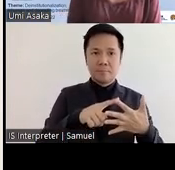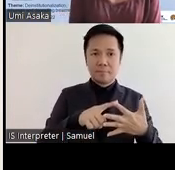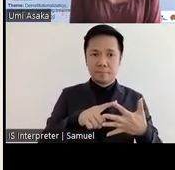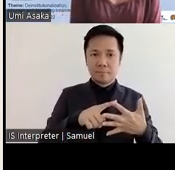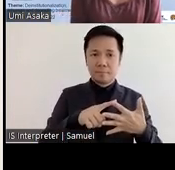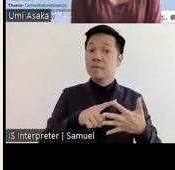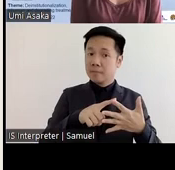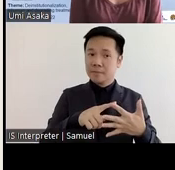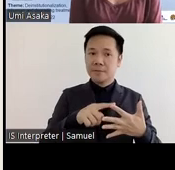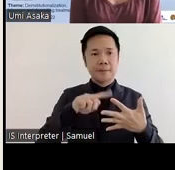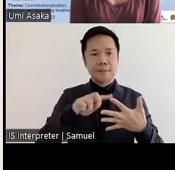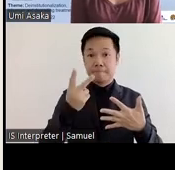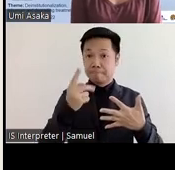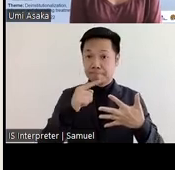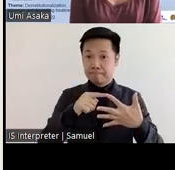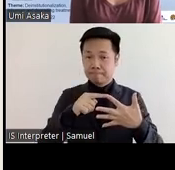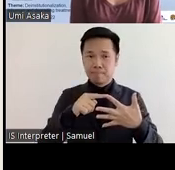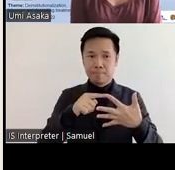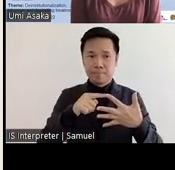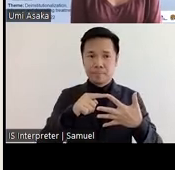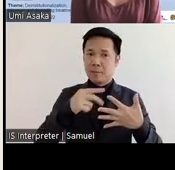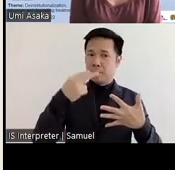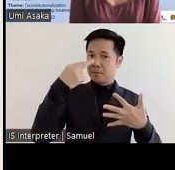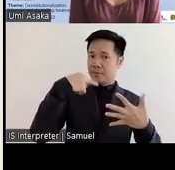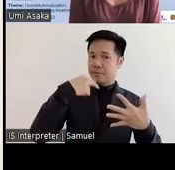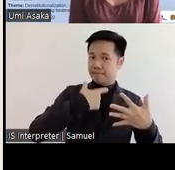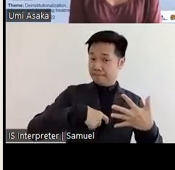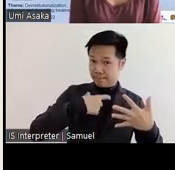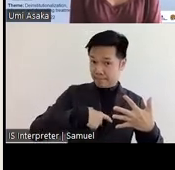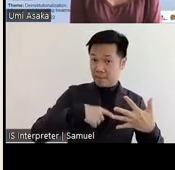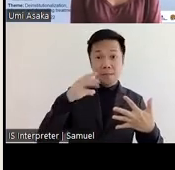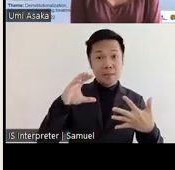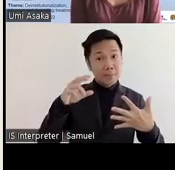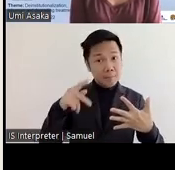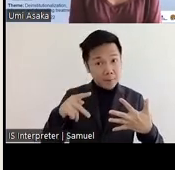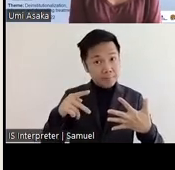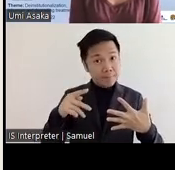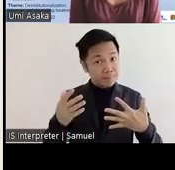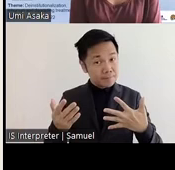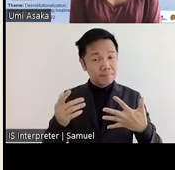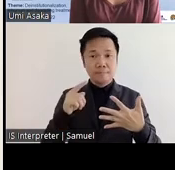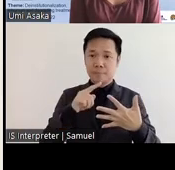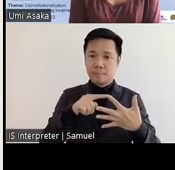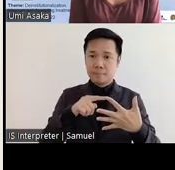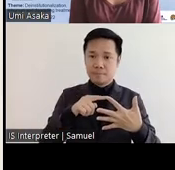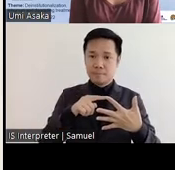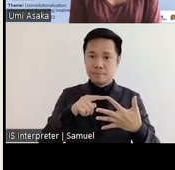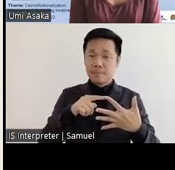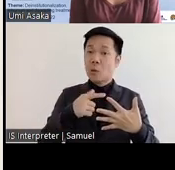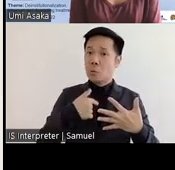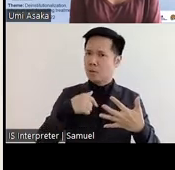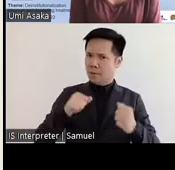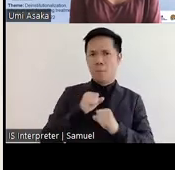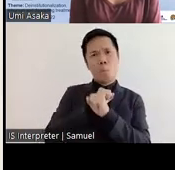this means, when we identify ourselves as people with cerebral palsy, we have a will to protect